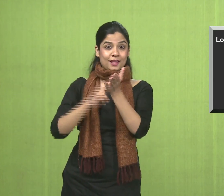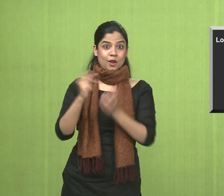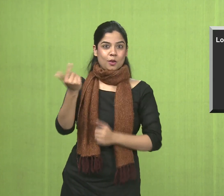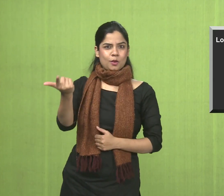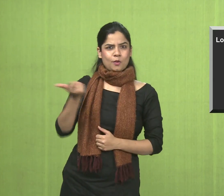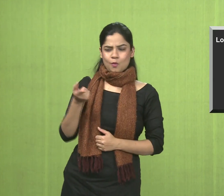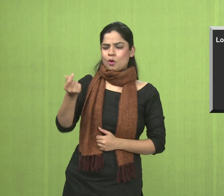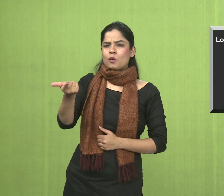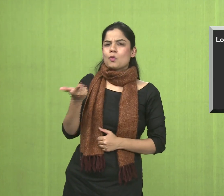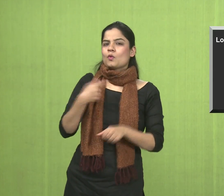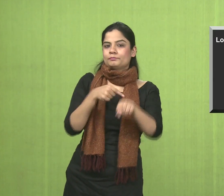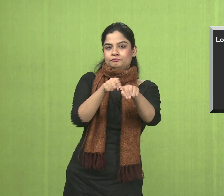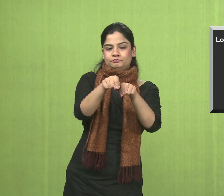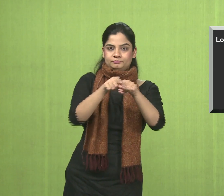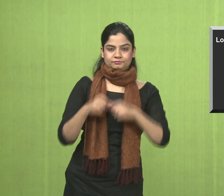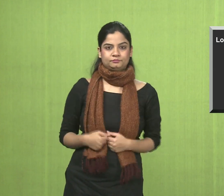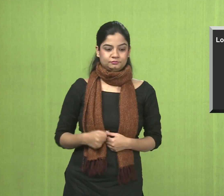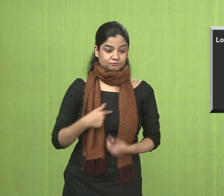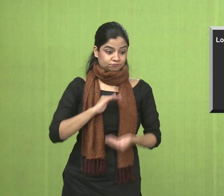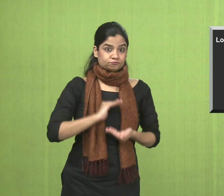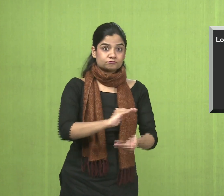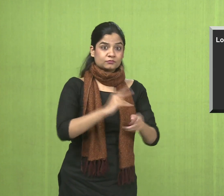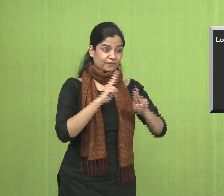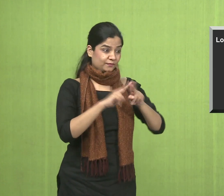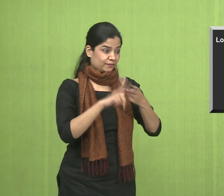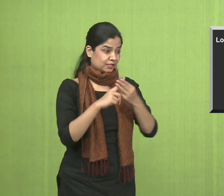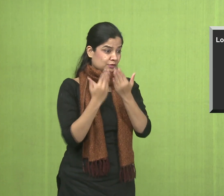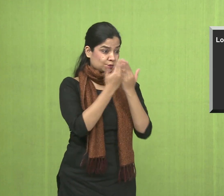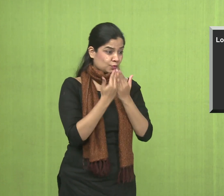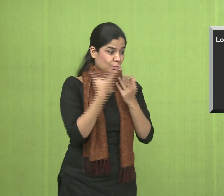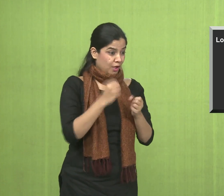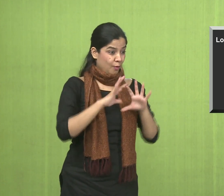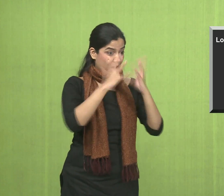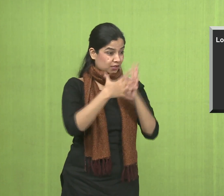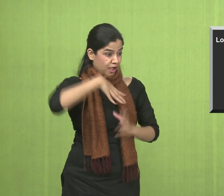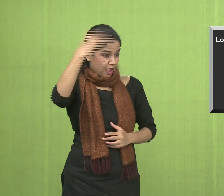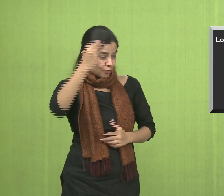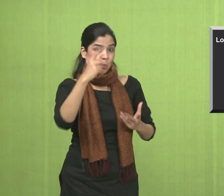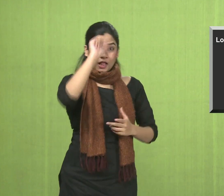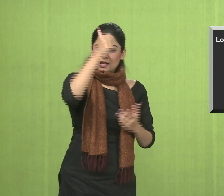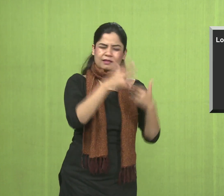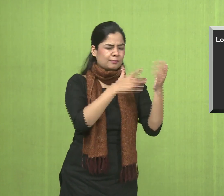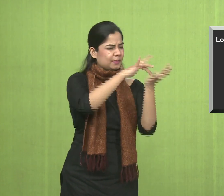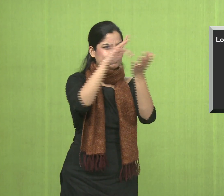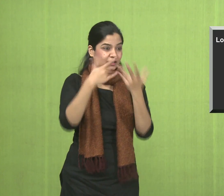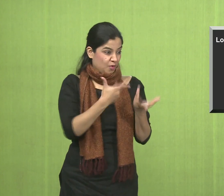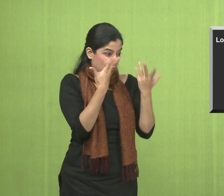Loan. Financial institutions give loans. For example, we have to pay a school fees for our child or